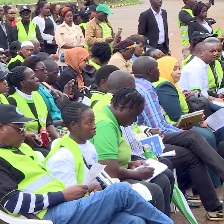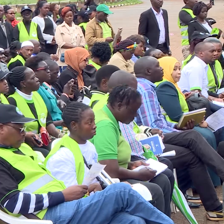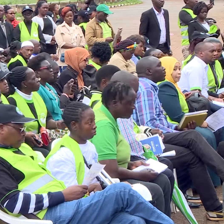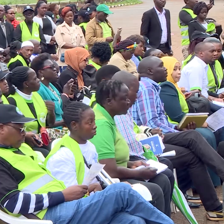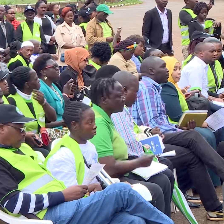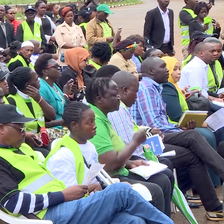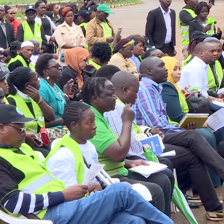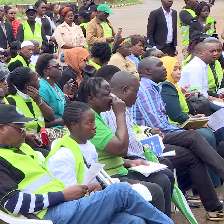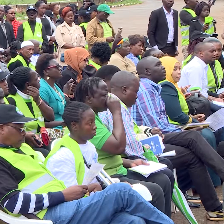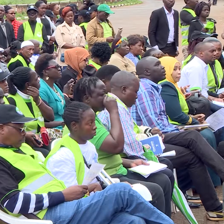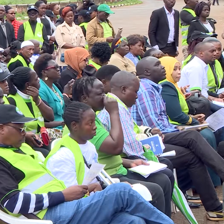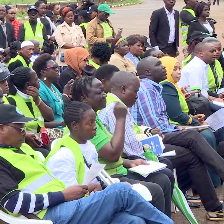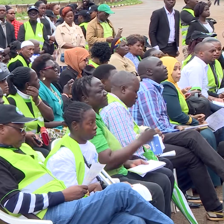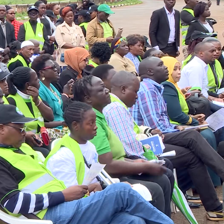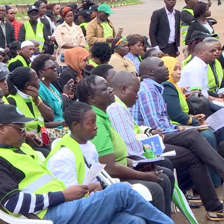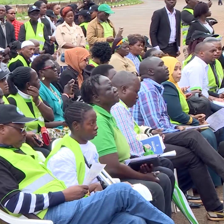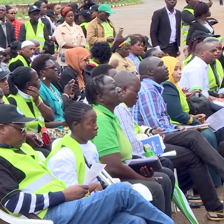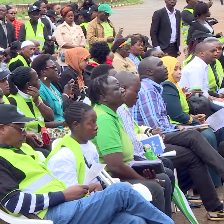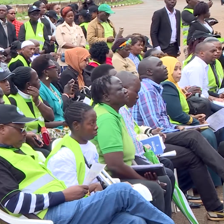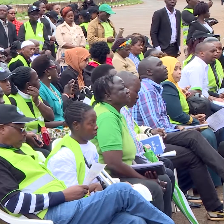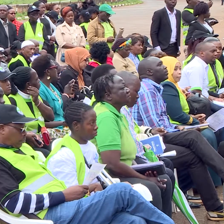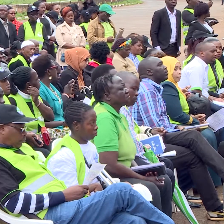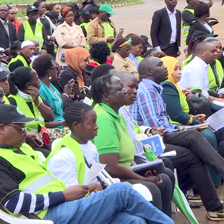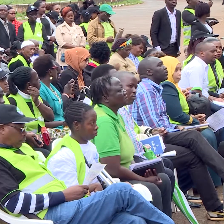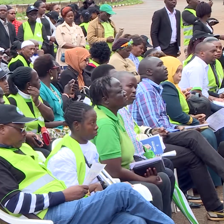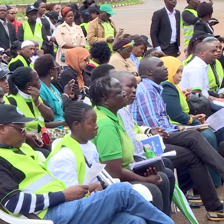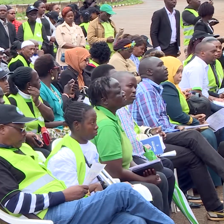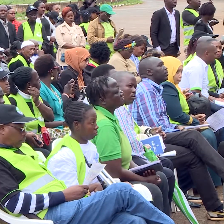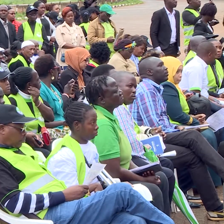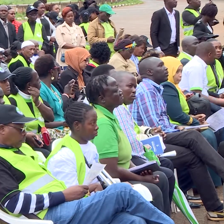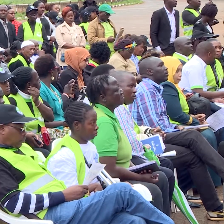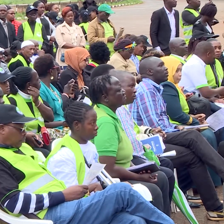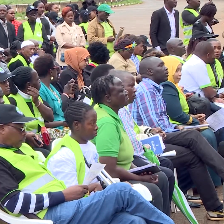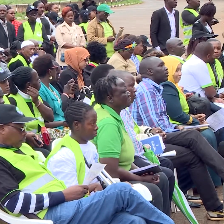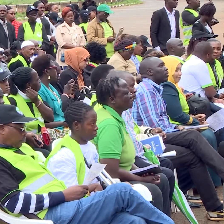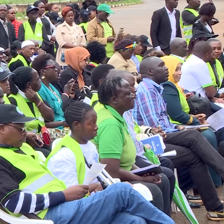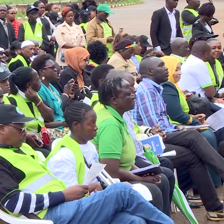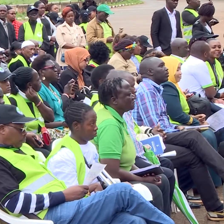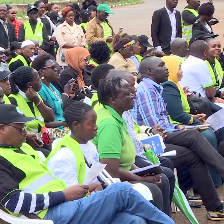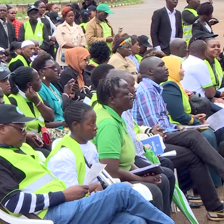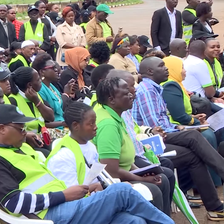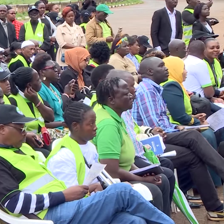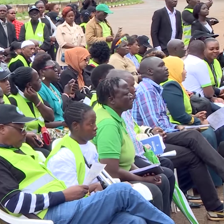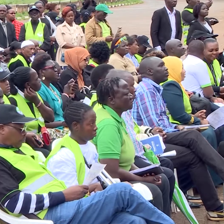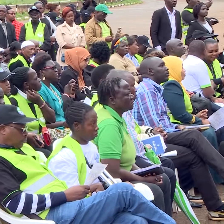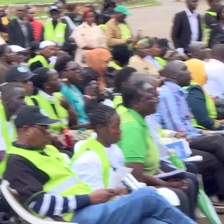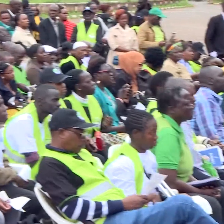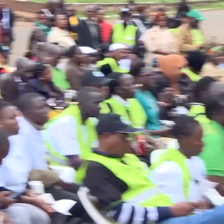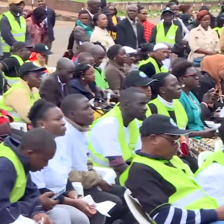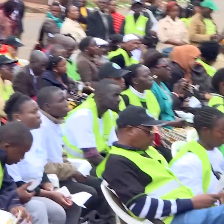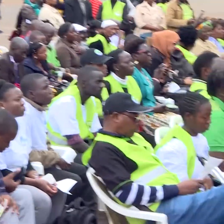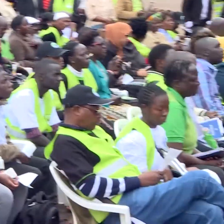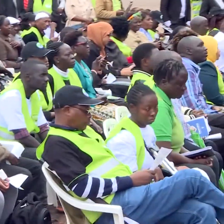counties, FIDA Kenya, who are present here today, ELOG, YCC, Uraia for the funding of